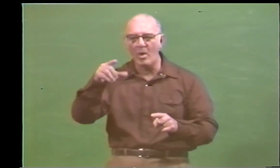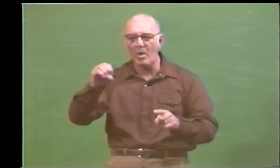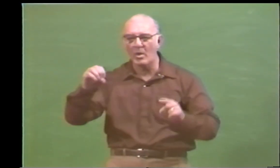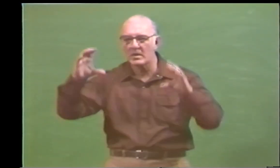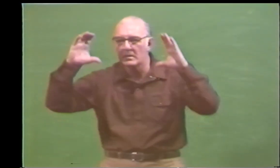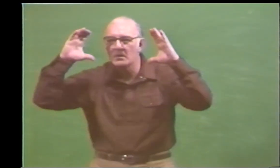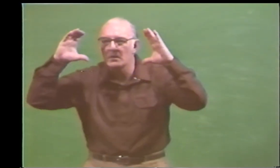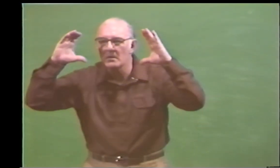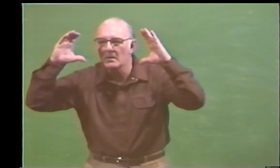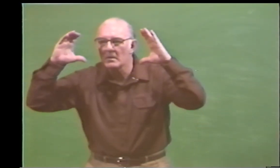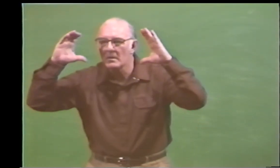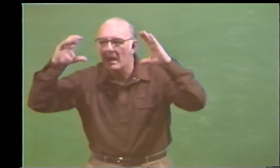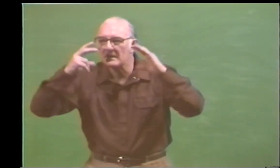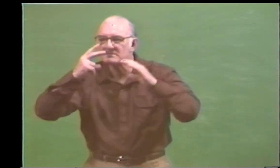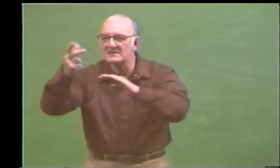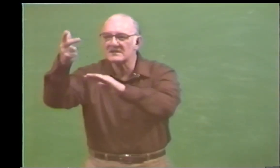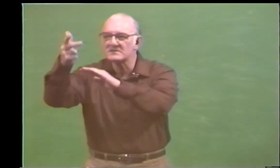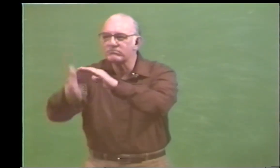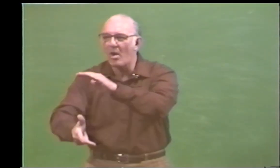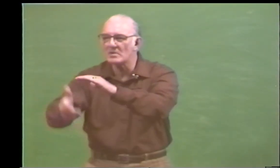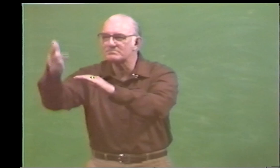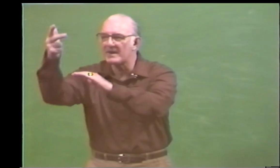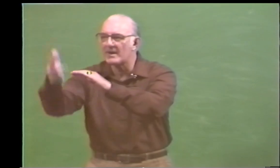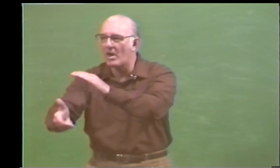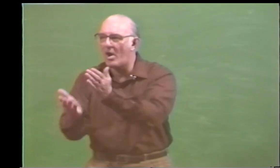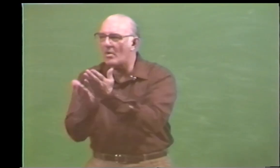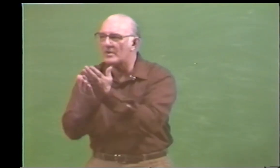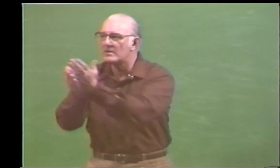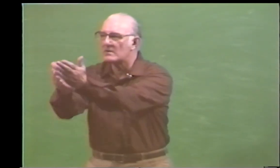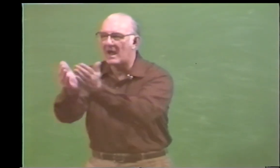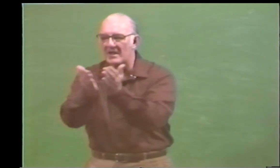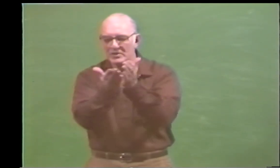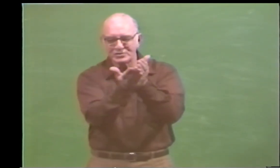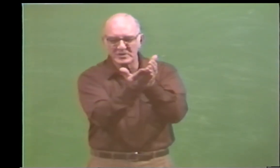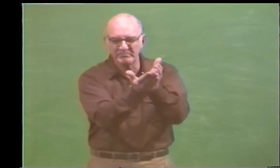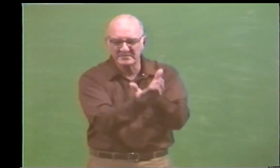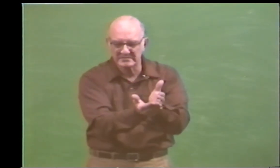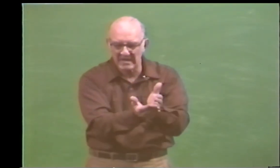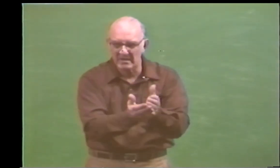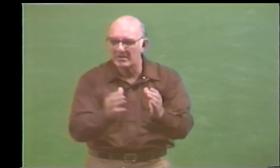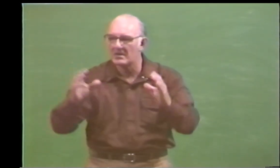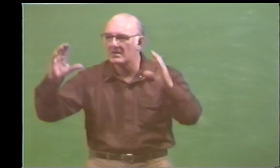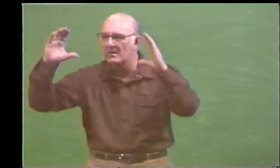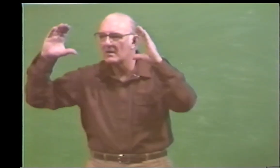port hall, and he sees the boats being lowered and the ship is sinking.